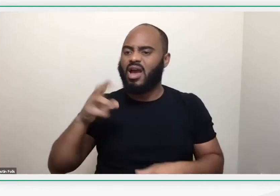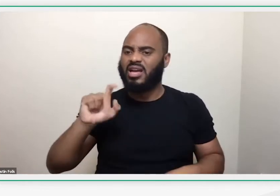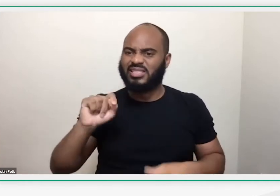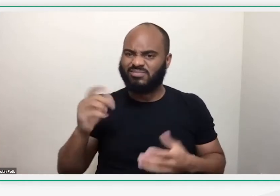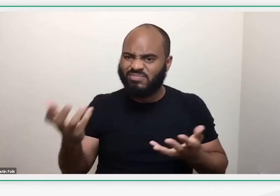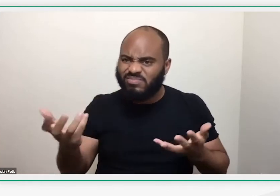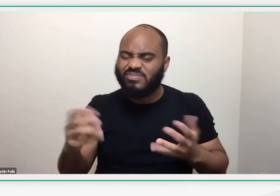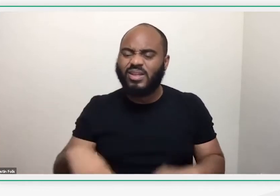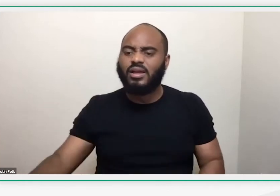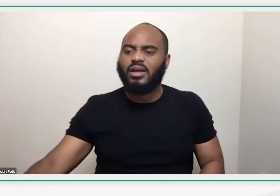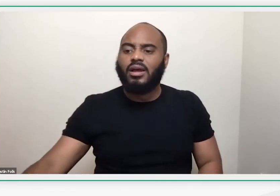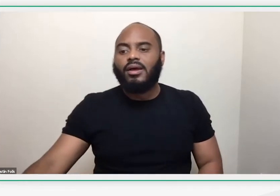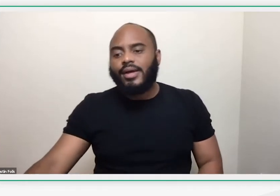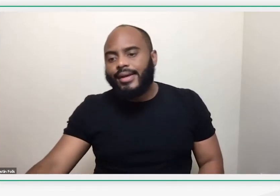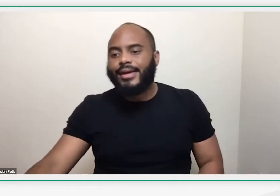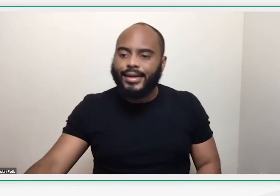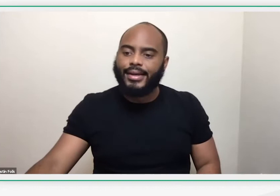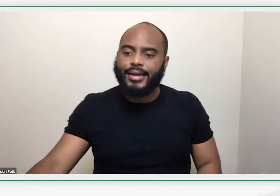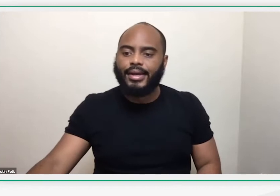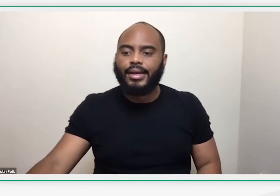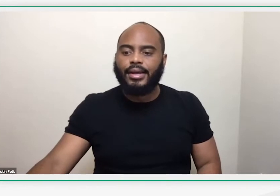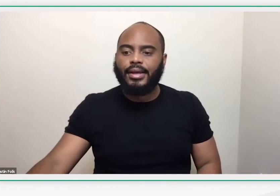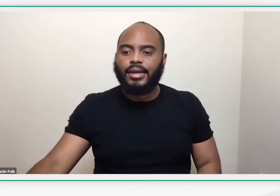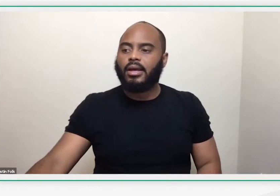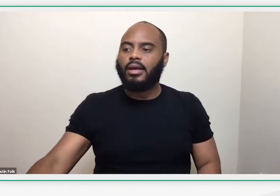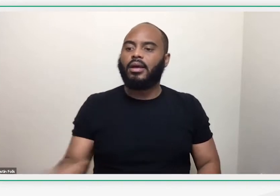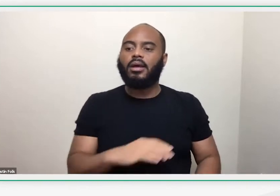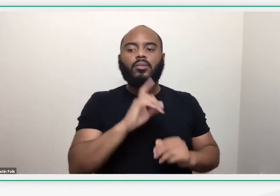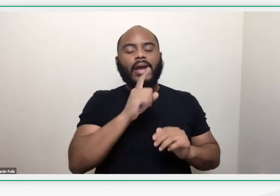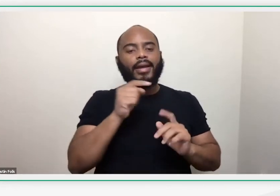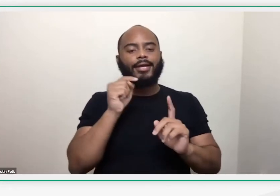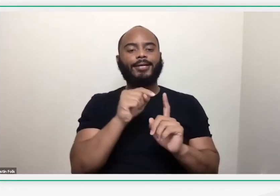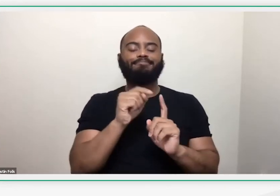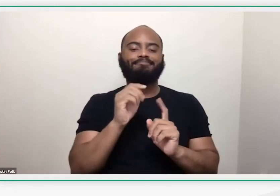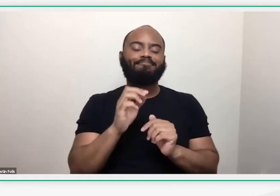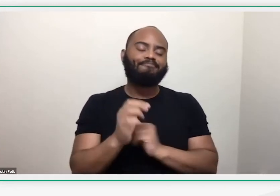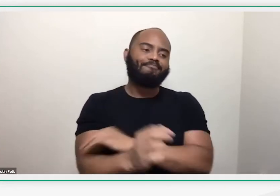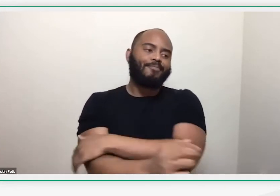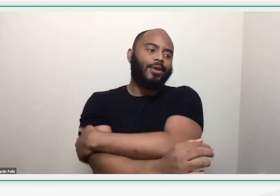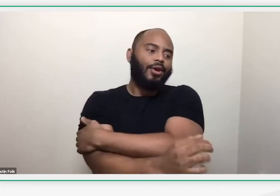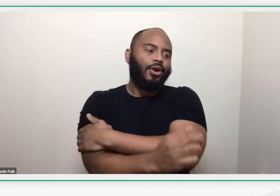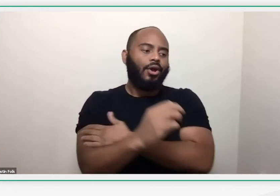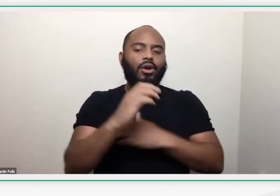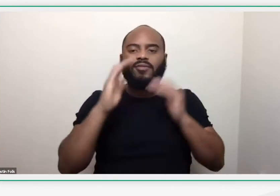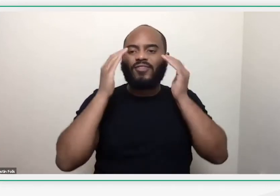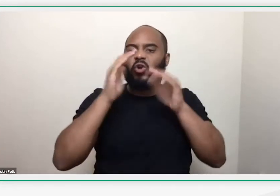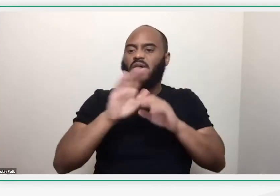And also, uh, your insurance premiums can be impacted and your job hunt can be impacted.